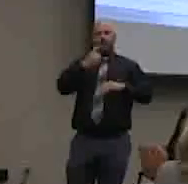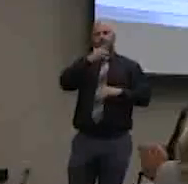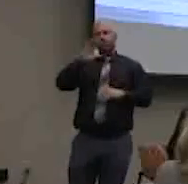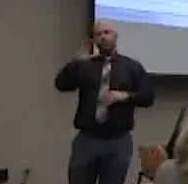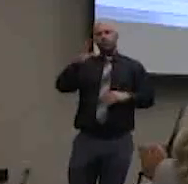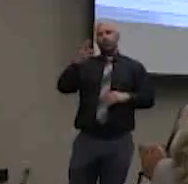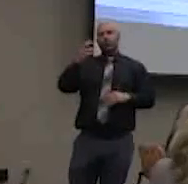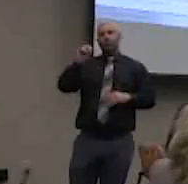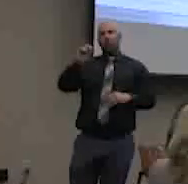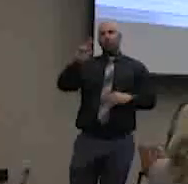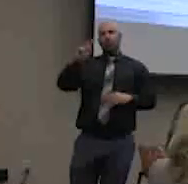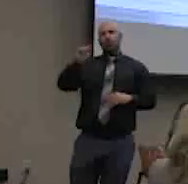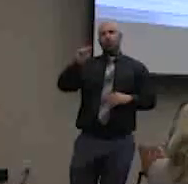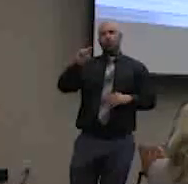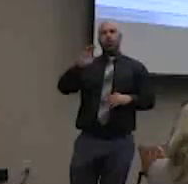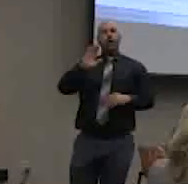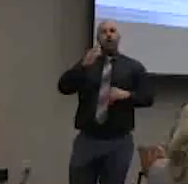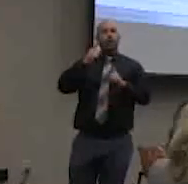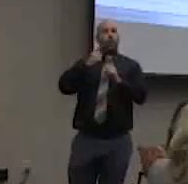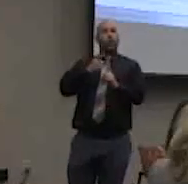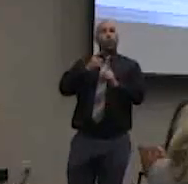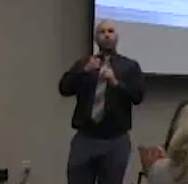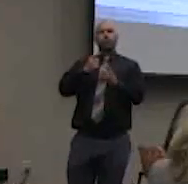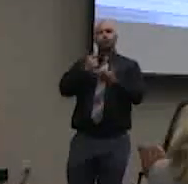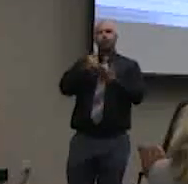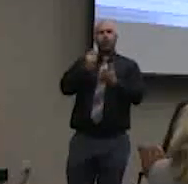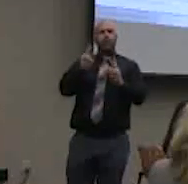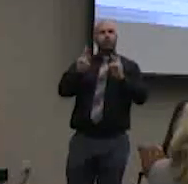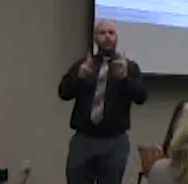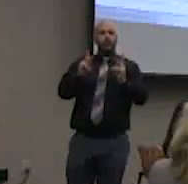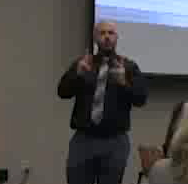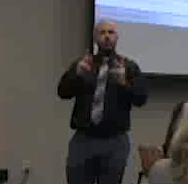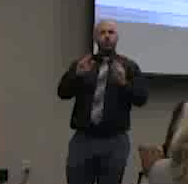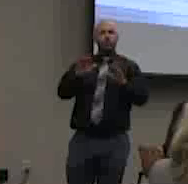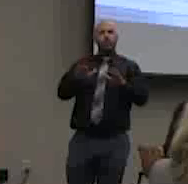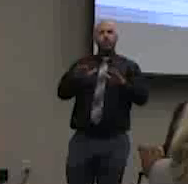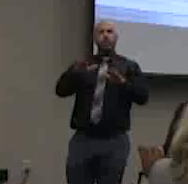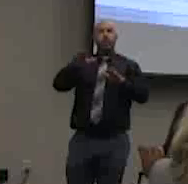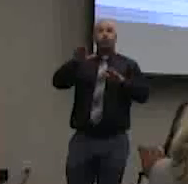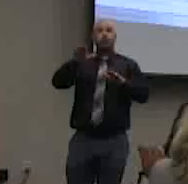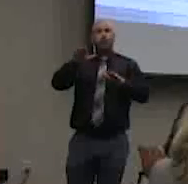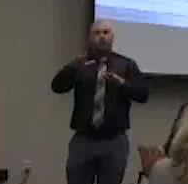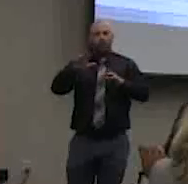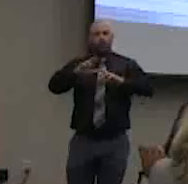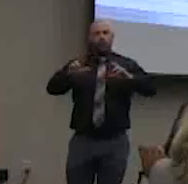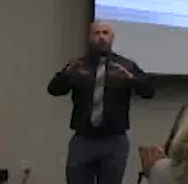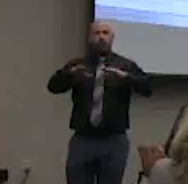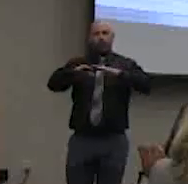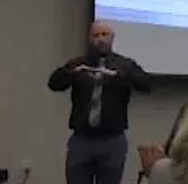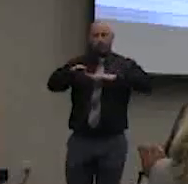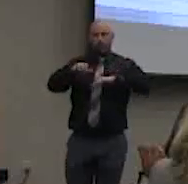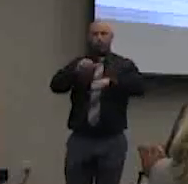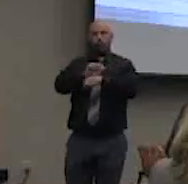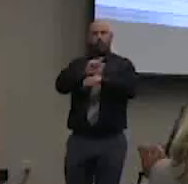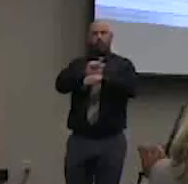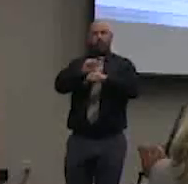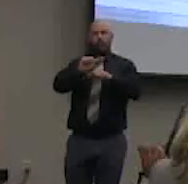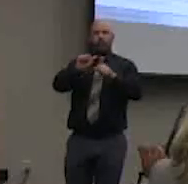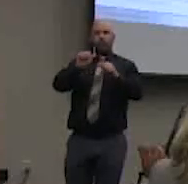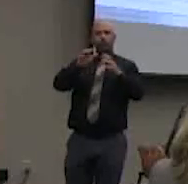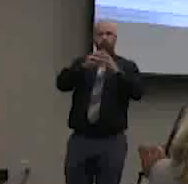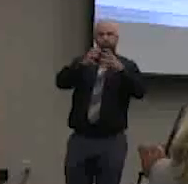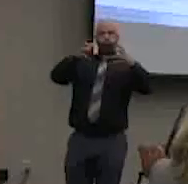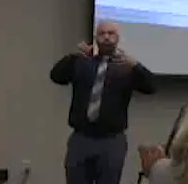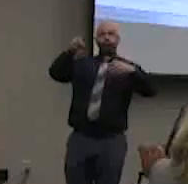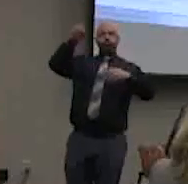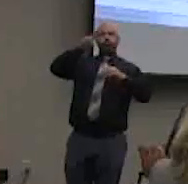Our goal in that is to help people take a slow step into being ready to do this work at greater scale across the state, leaning on and learning from